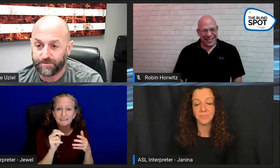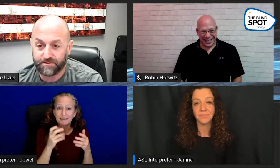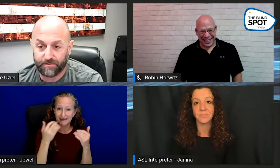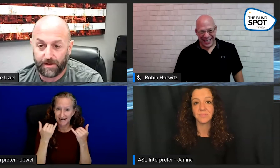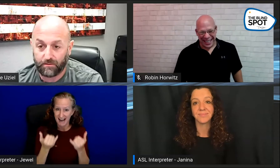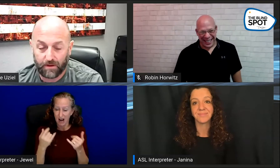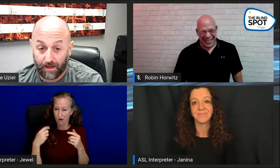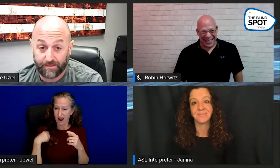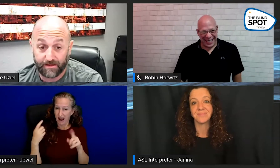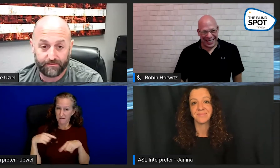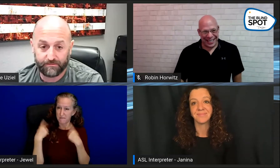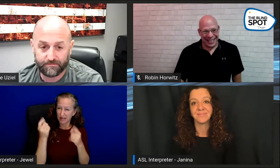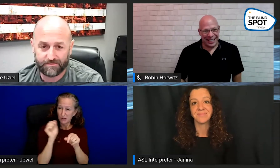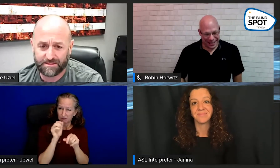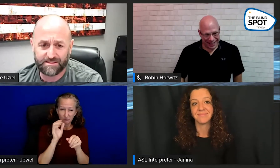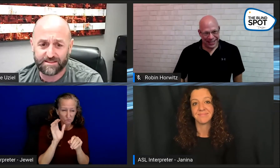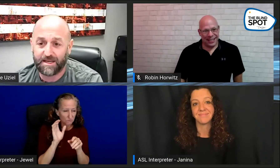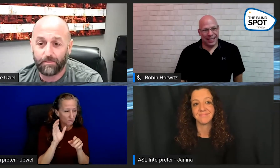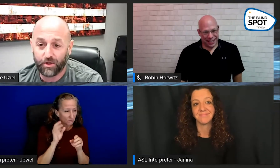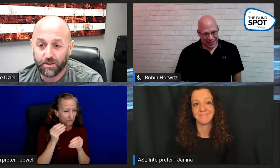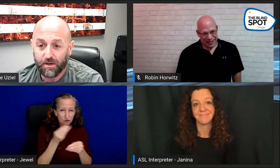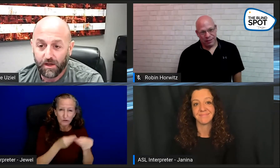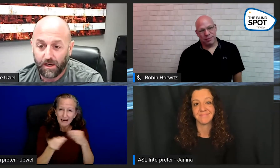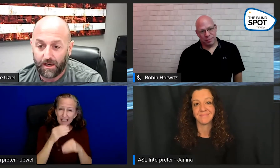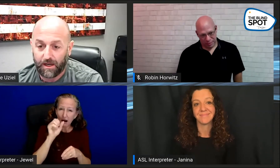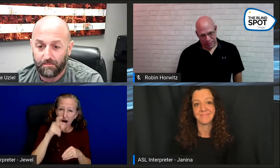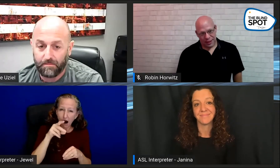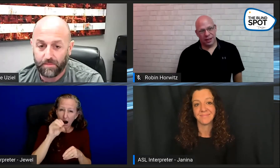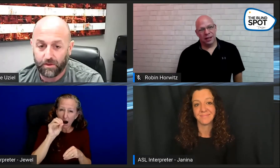doing options for about, I think since December,